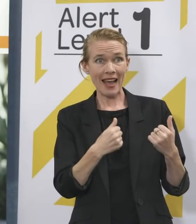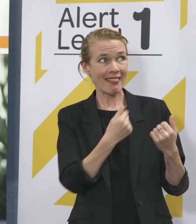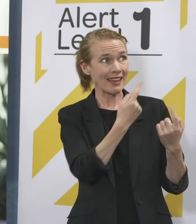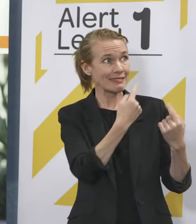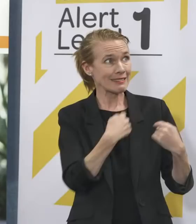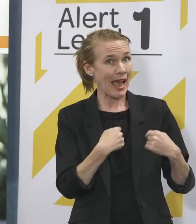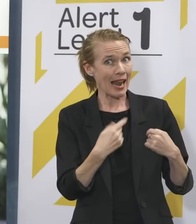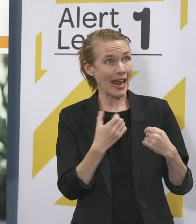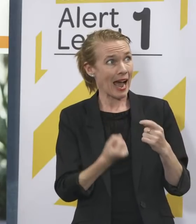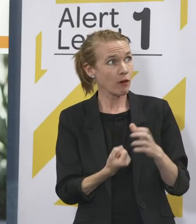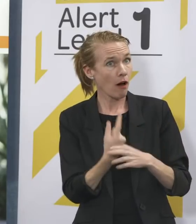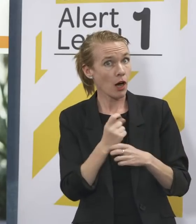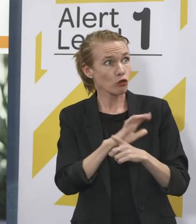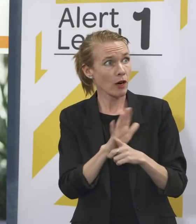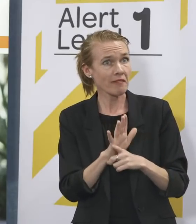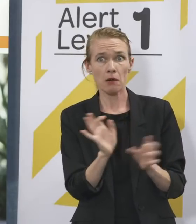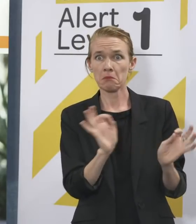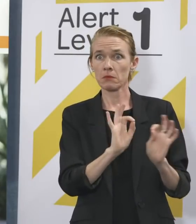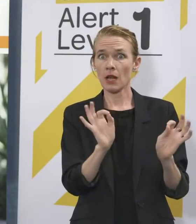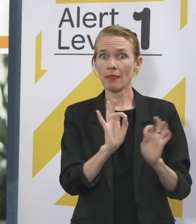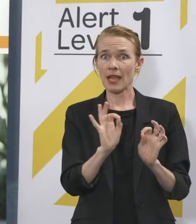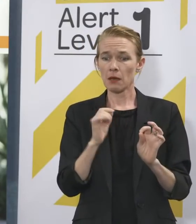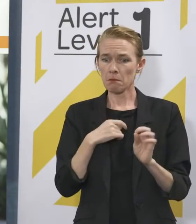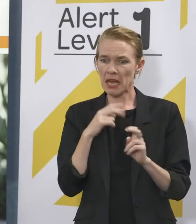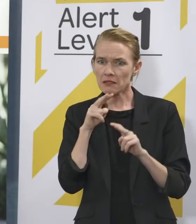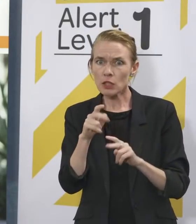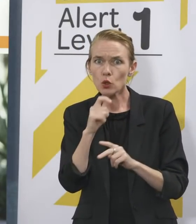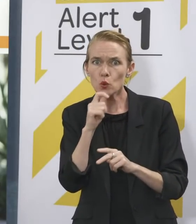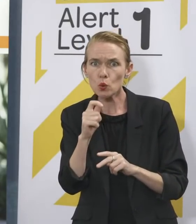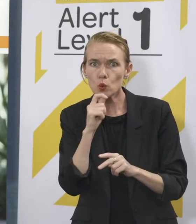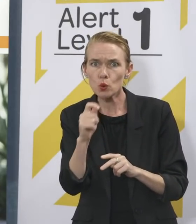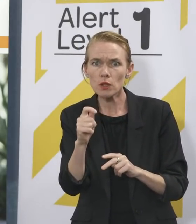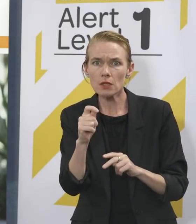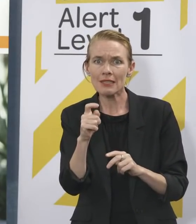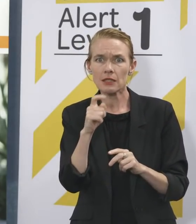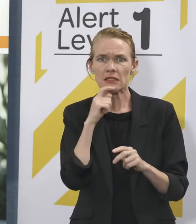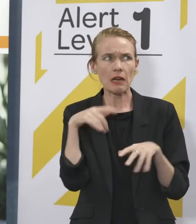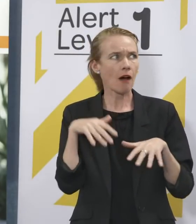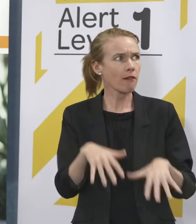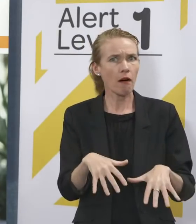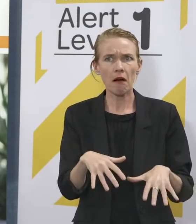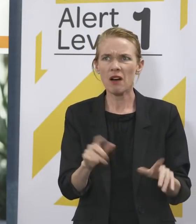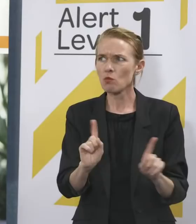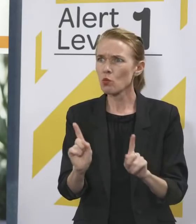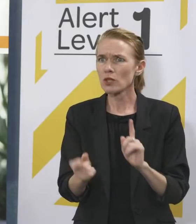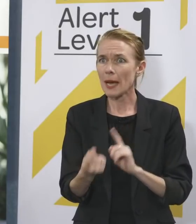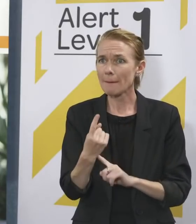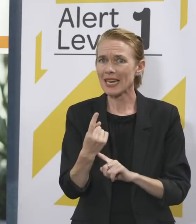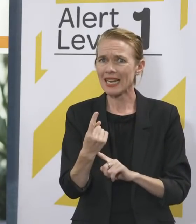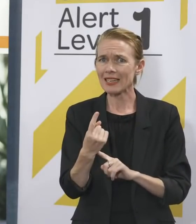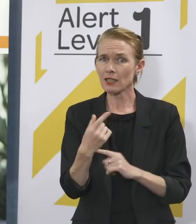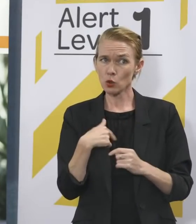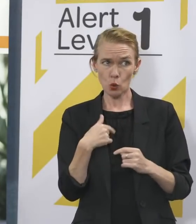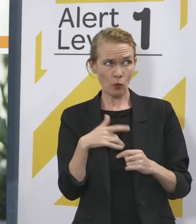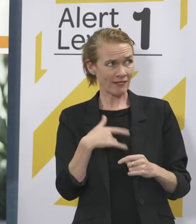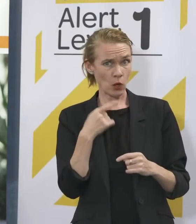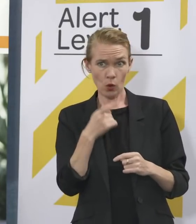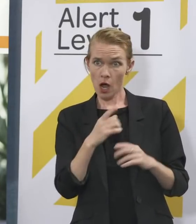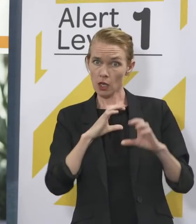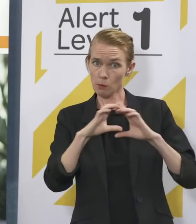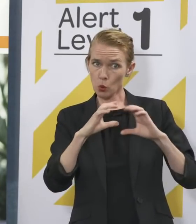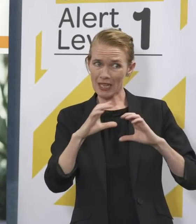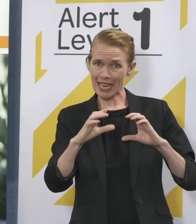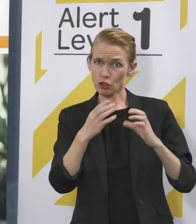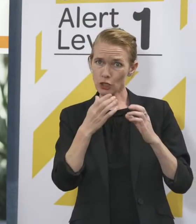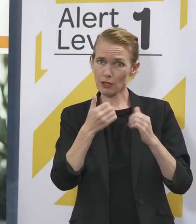was happening, and even that the staff at the hotel didn't really seem to know what's going on. Are you confident that communication is good enough? What I'm